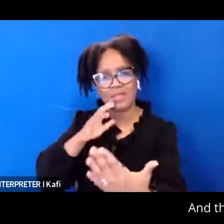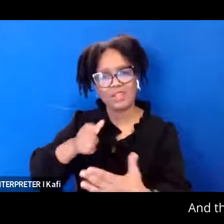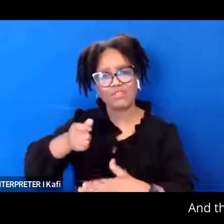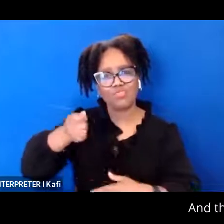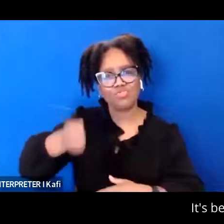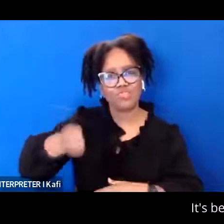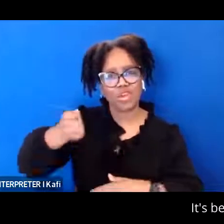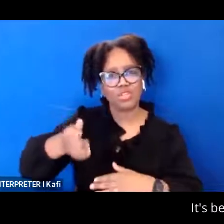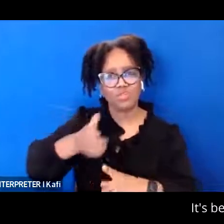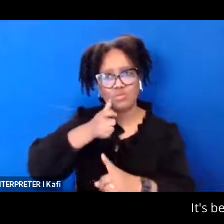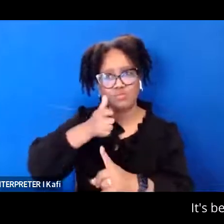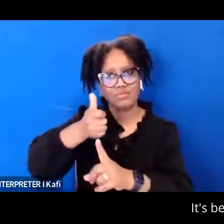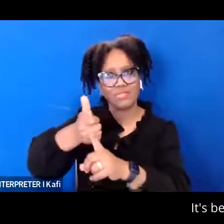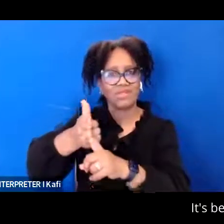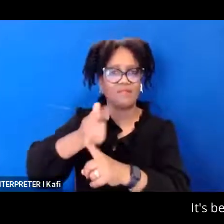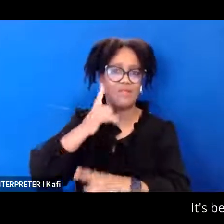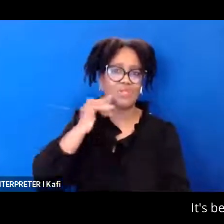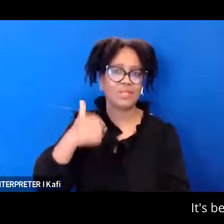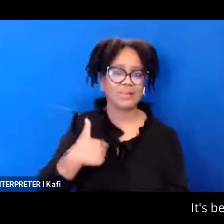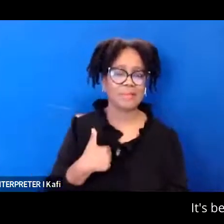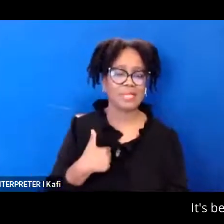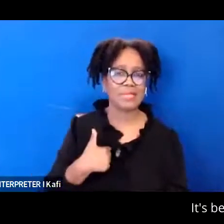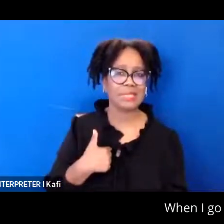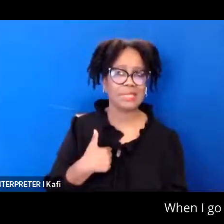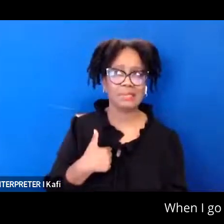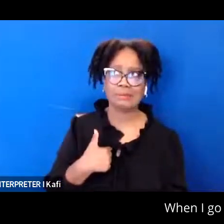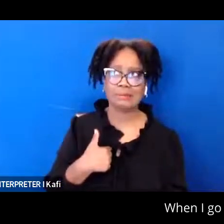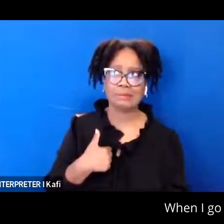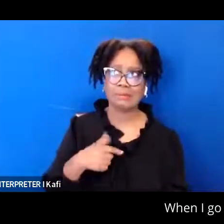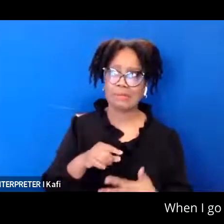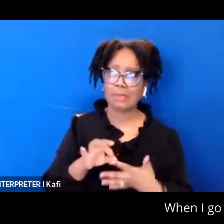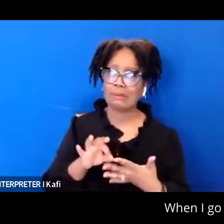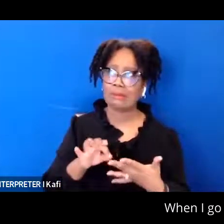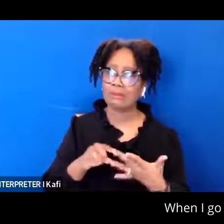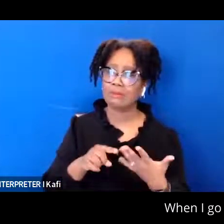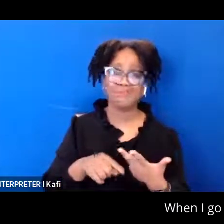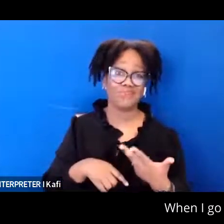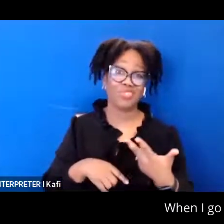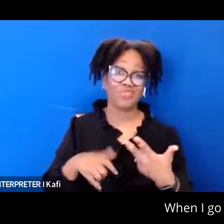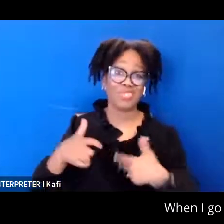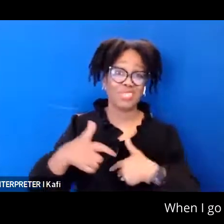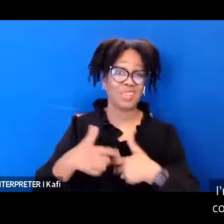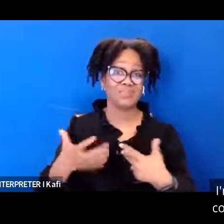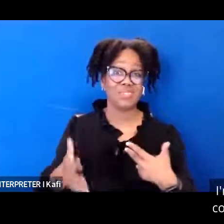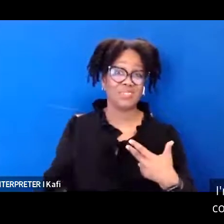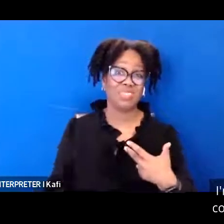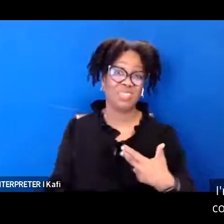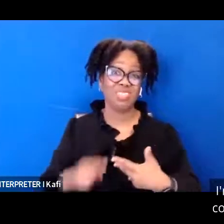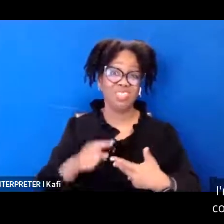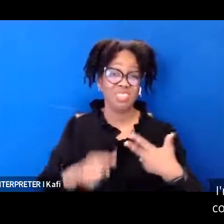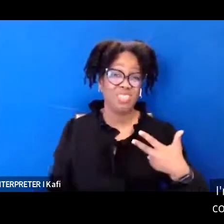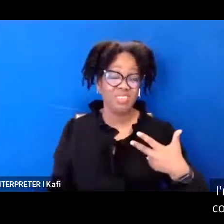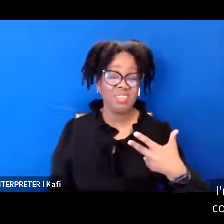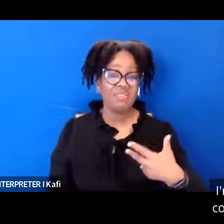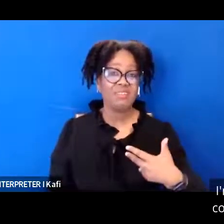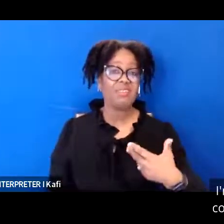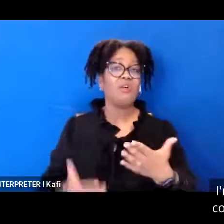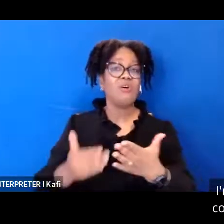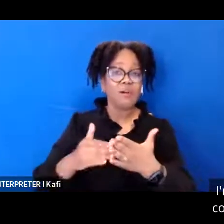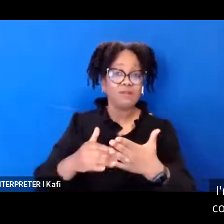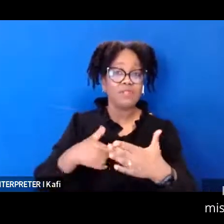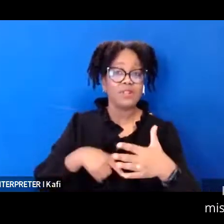exaggeration it's been probably three times when i go to court more often than not i'm the only person of color in the